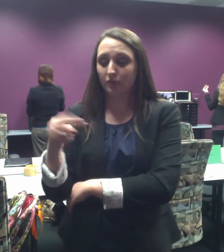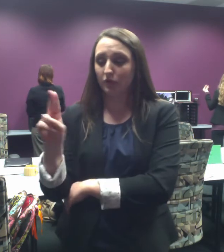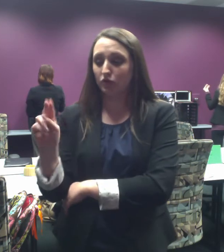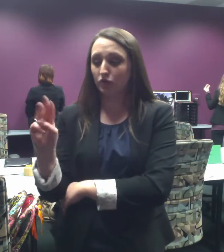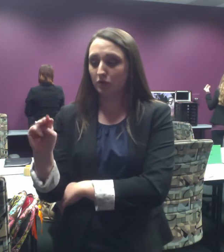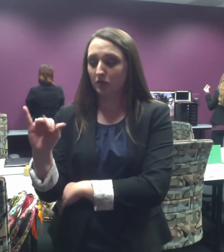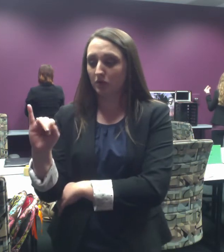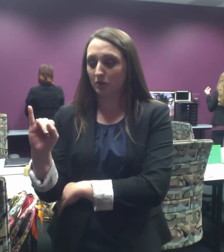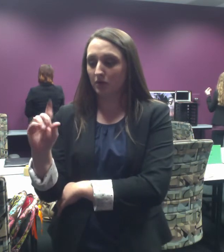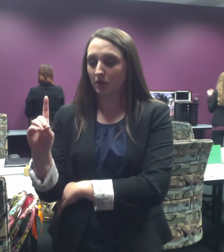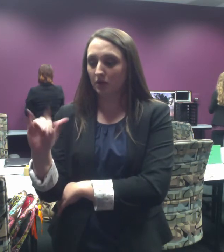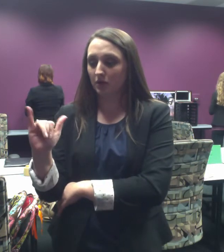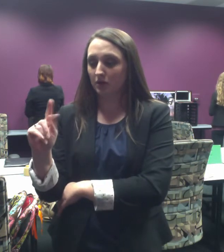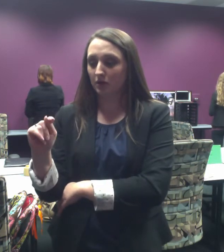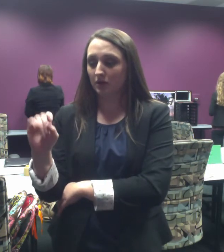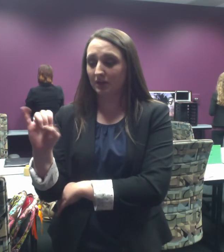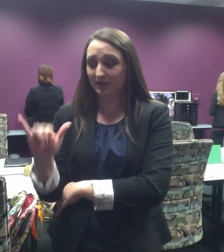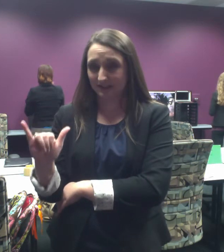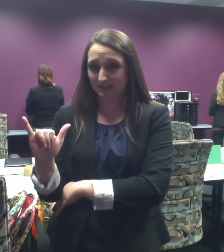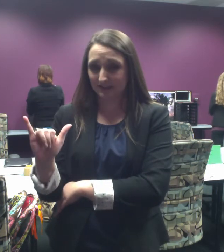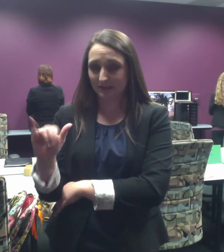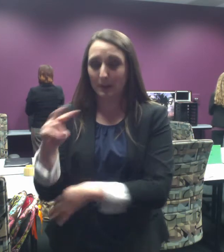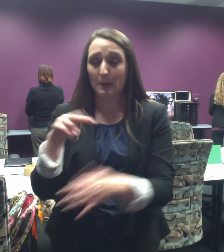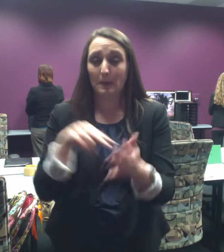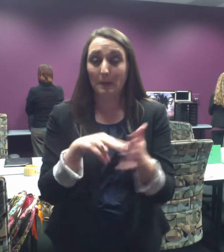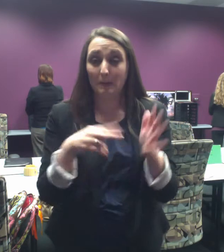Is it humid today? Yeah, it's very humid.